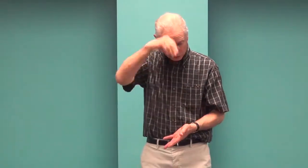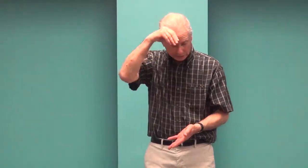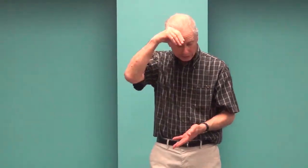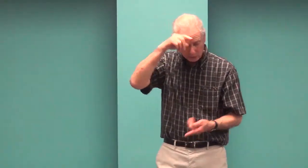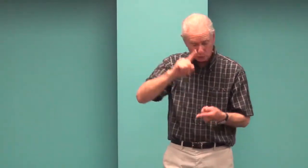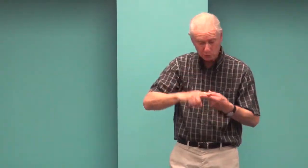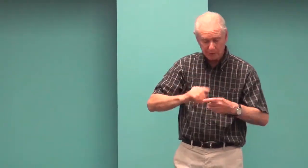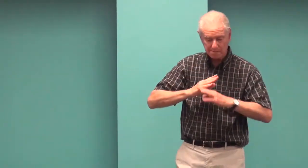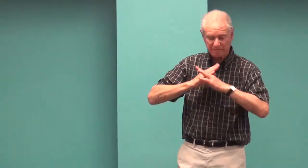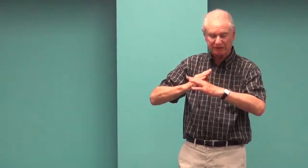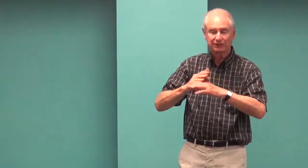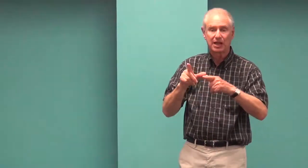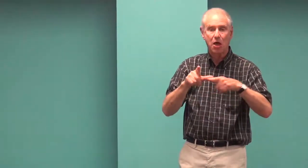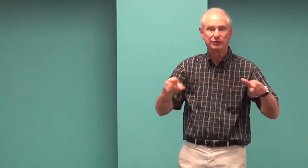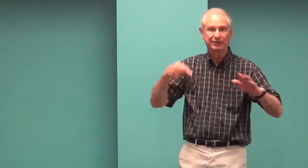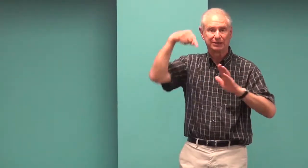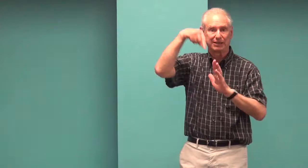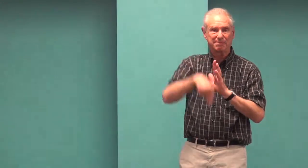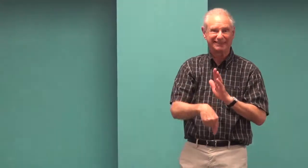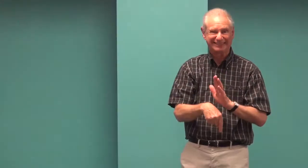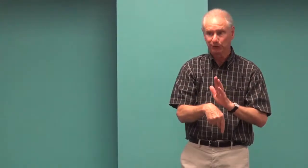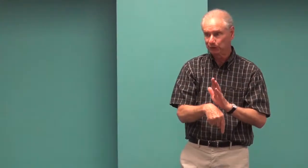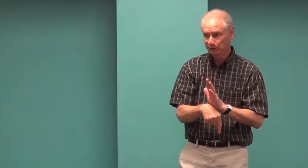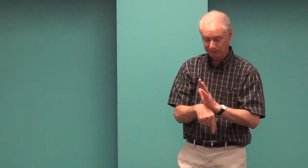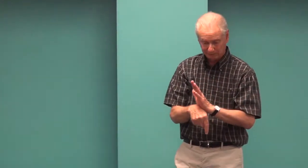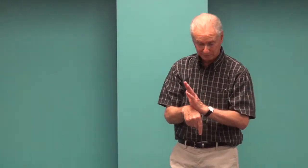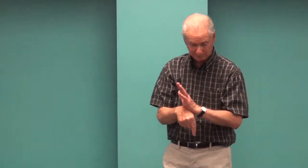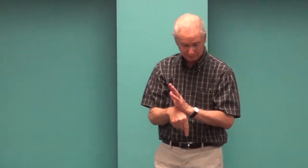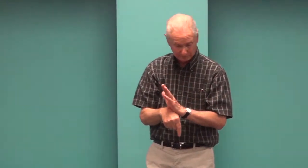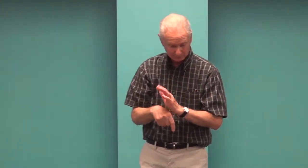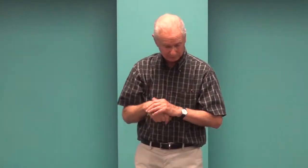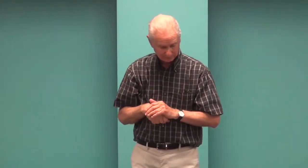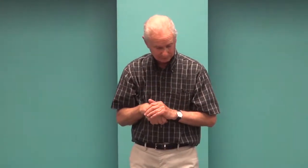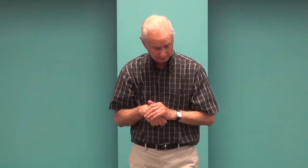for deaf students to prevent language deprivation.